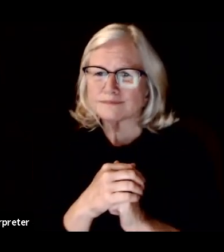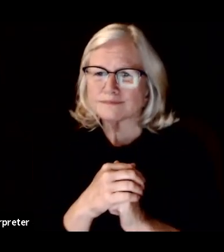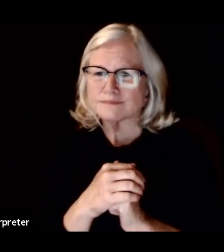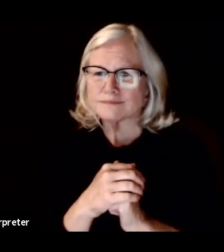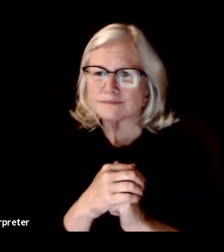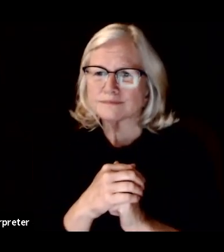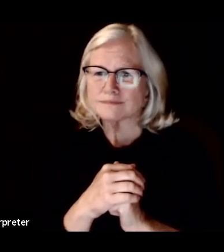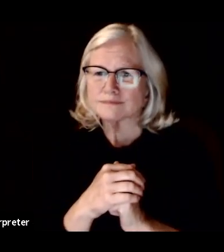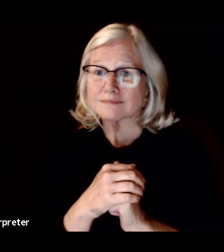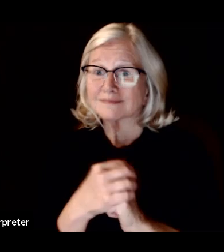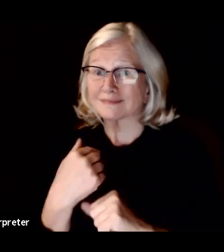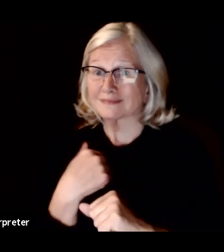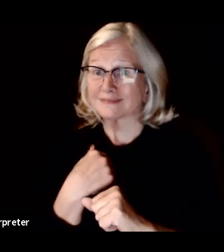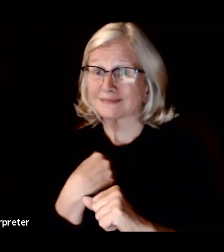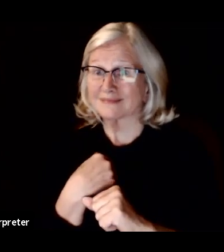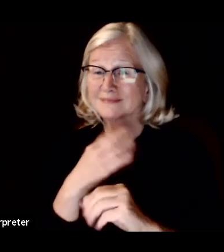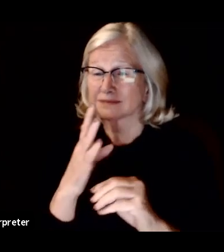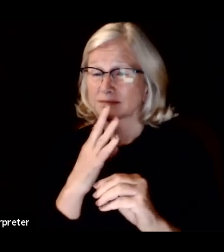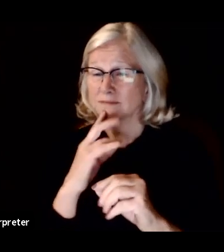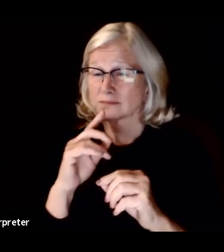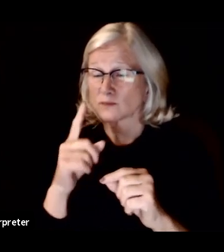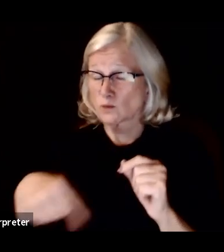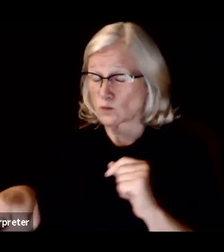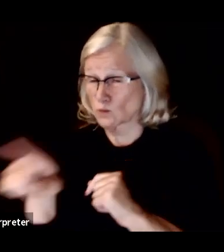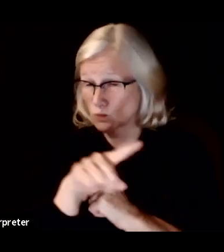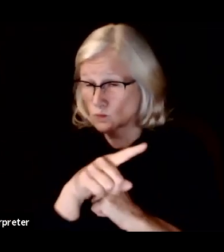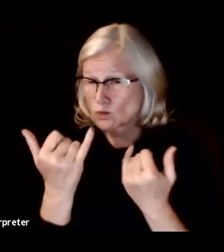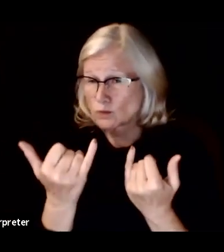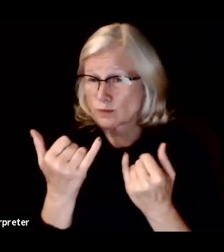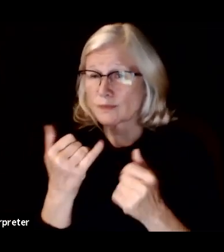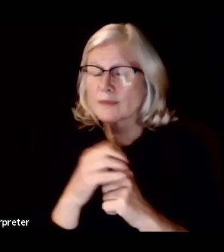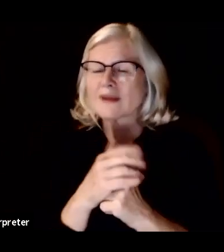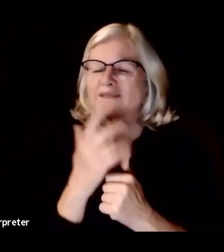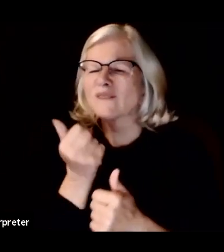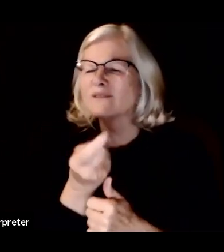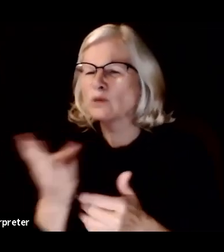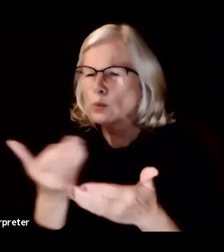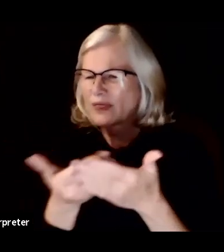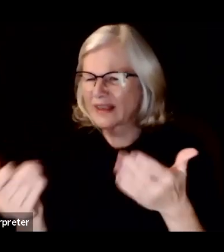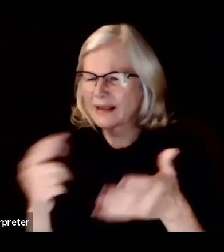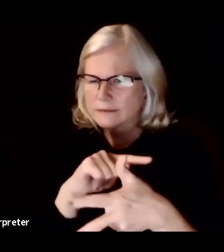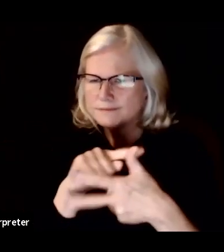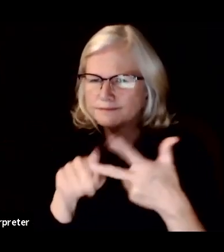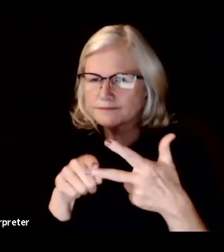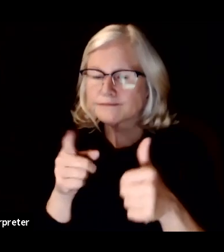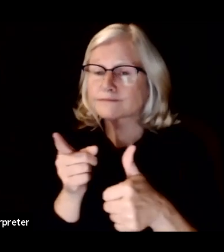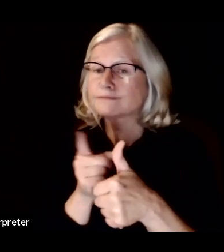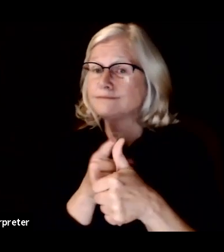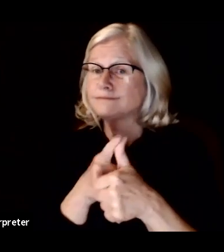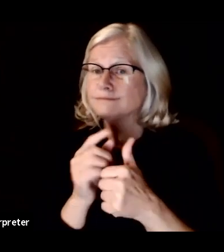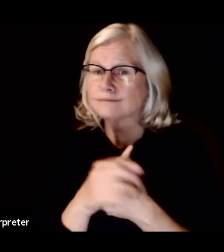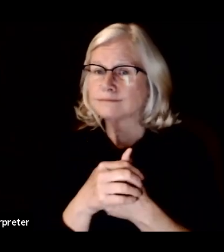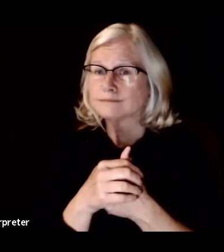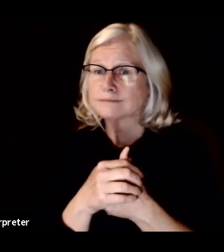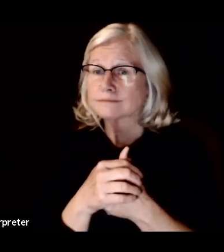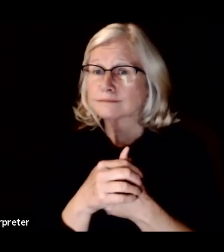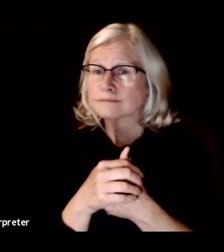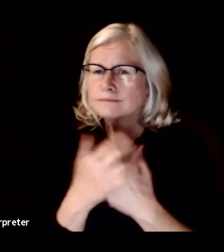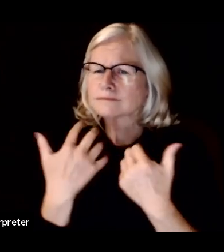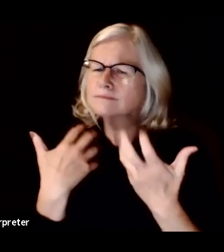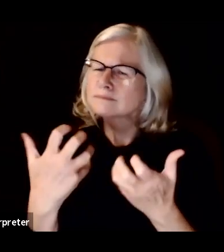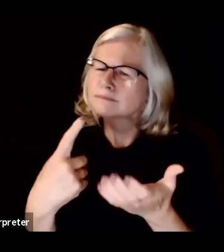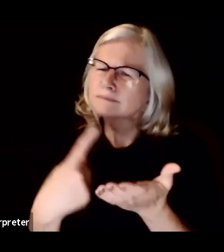today about a couple of things. The first thing I'd like to talk to you about is a toolkit that